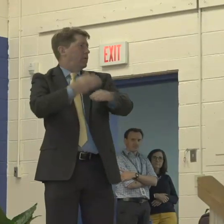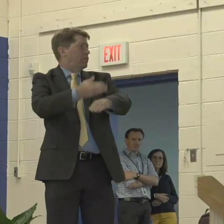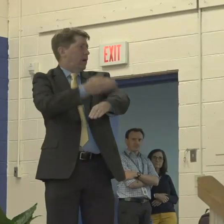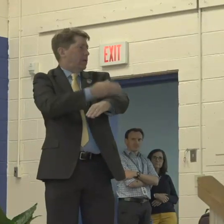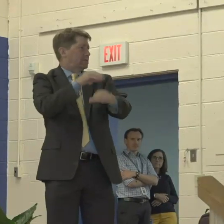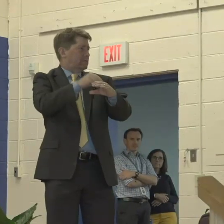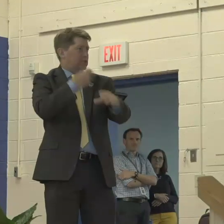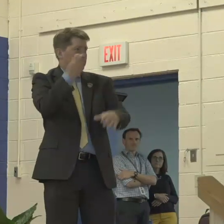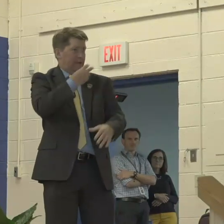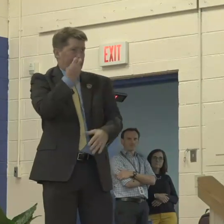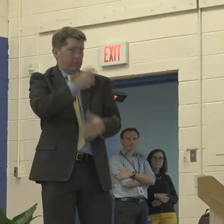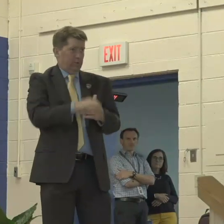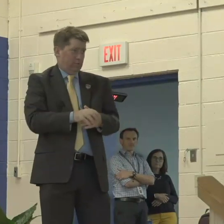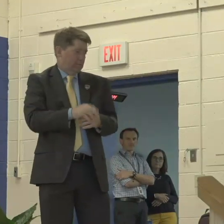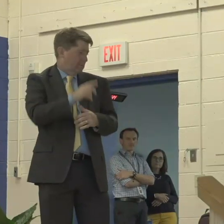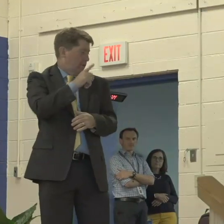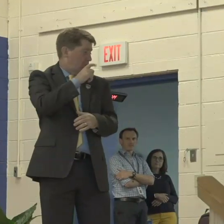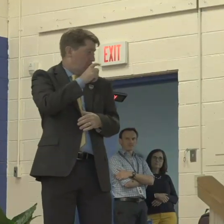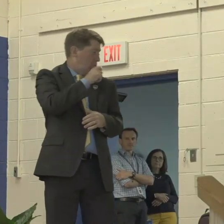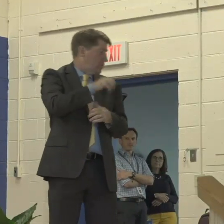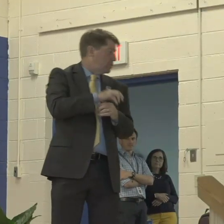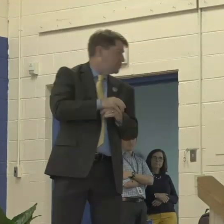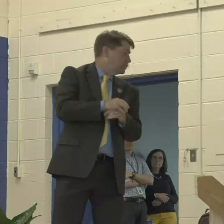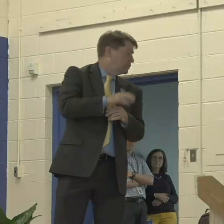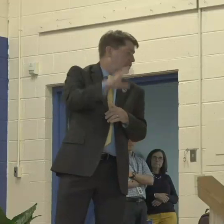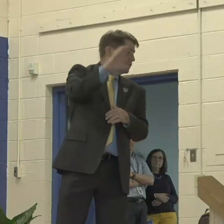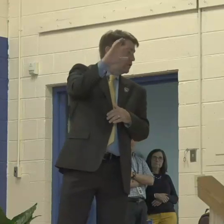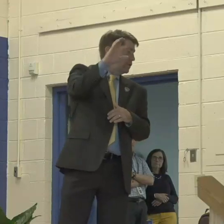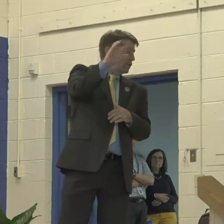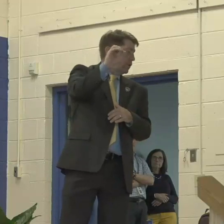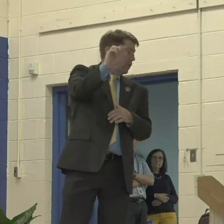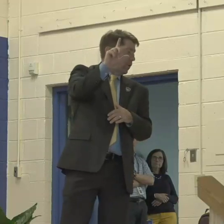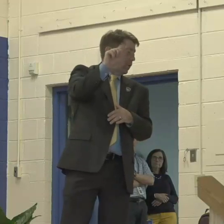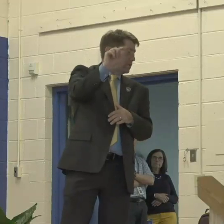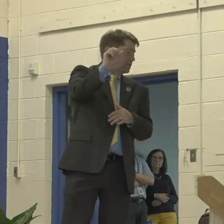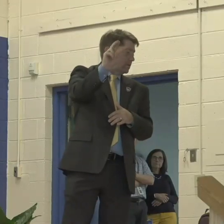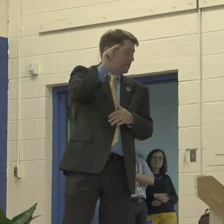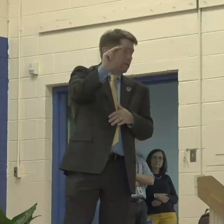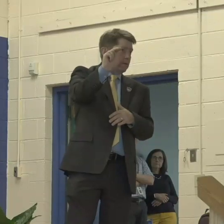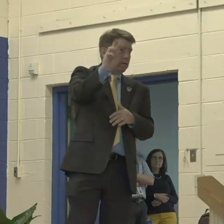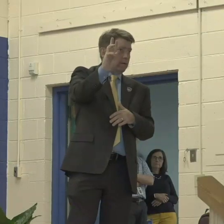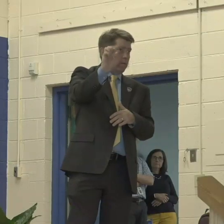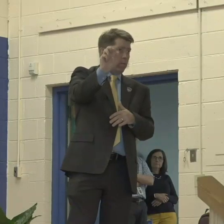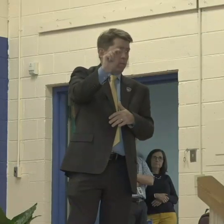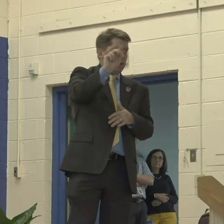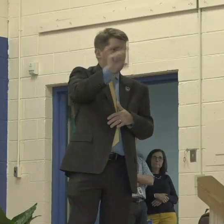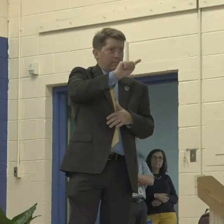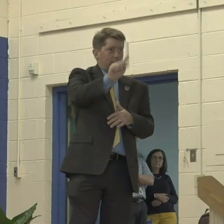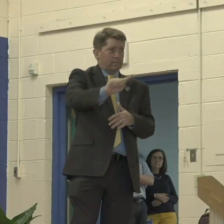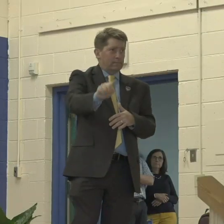Because they scream for all of your progress in speech and goes to Mr. Colton